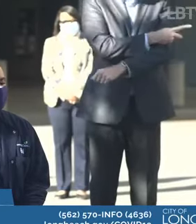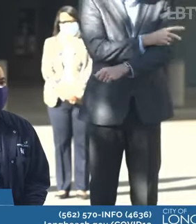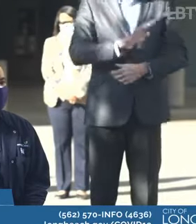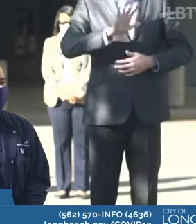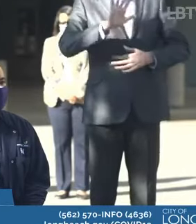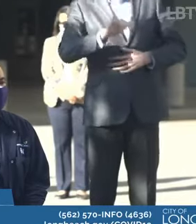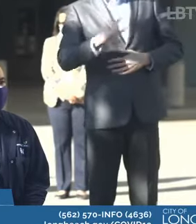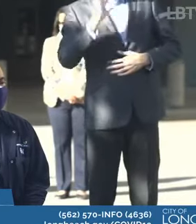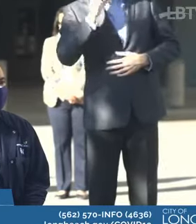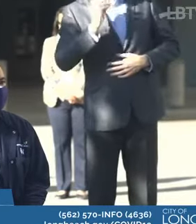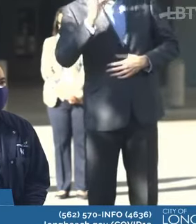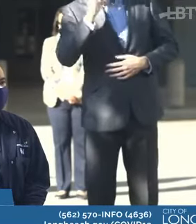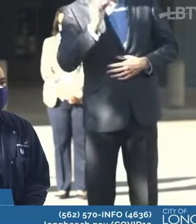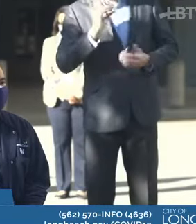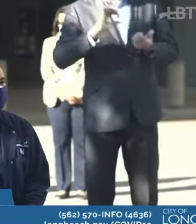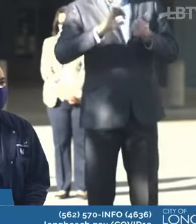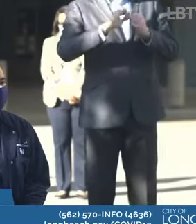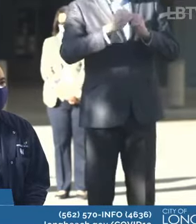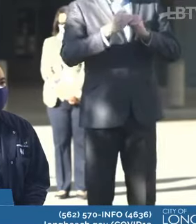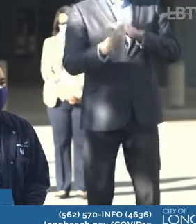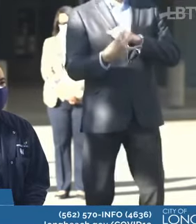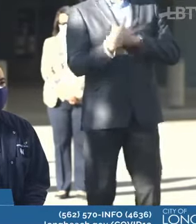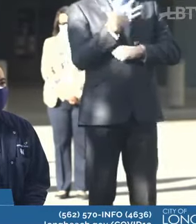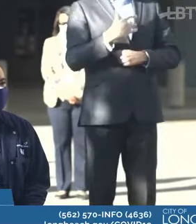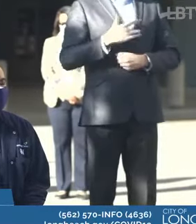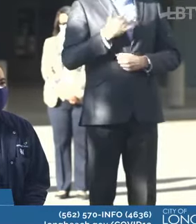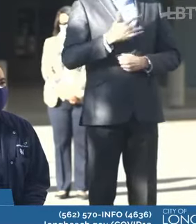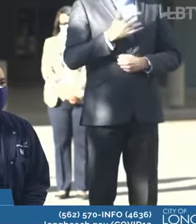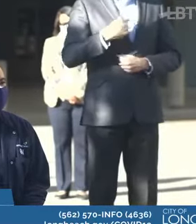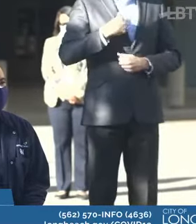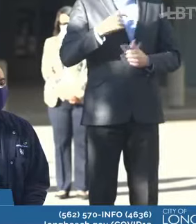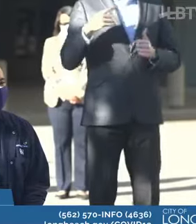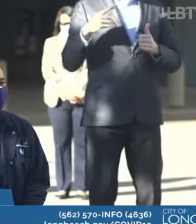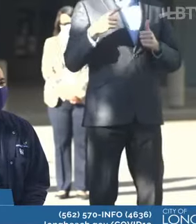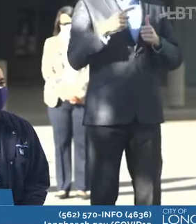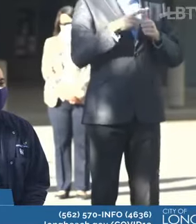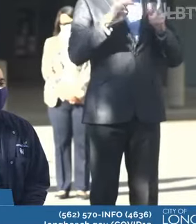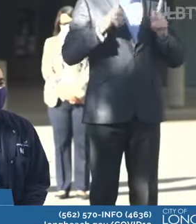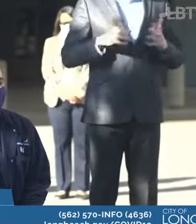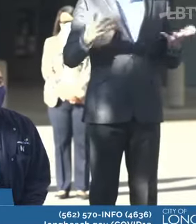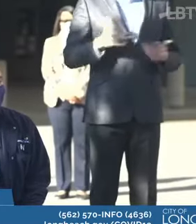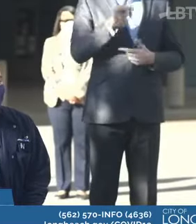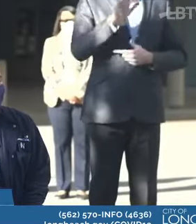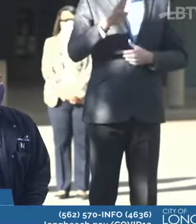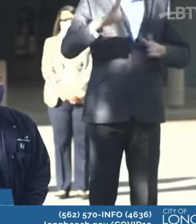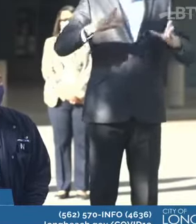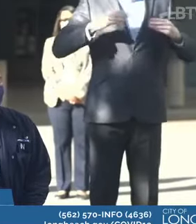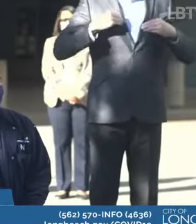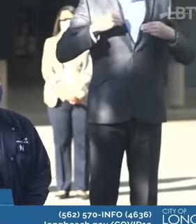how you feel about being the first person in Long Beach, or one of the first, to receive the vaccine?